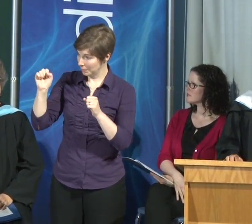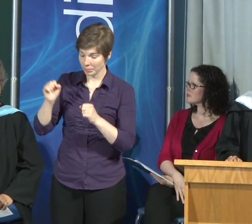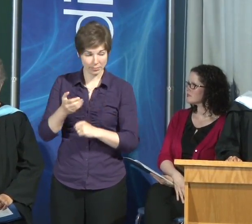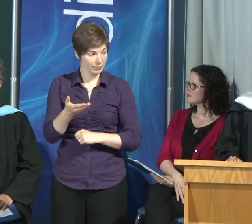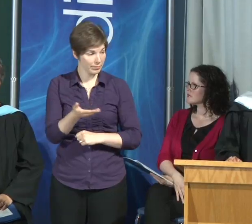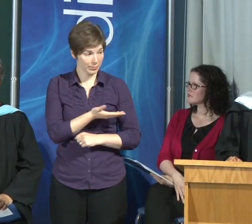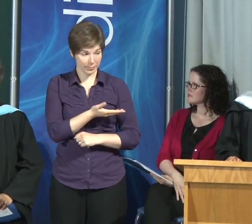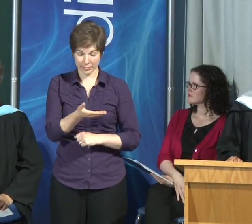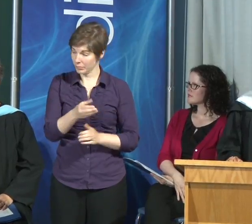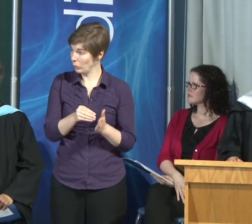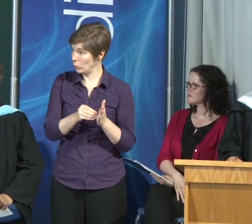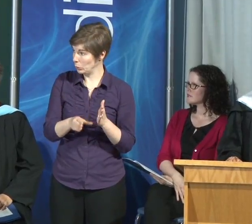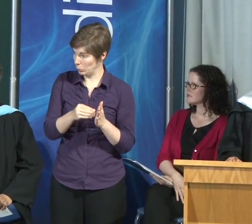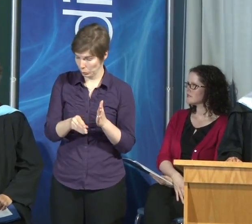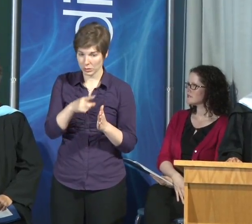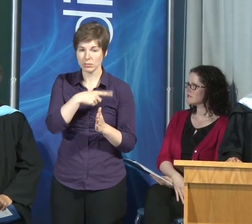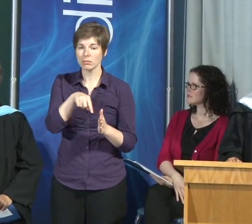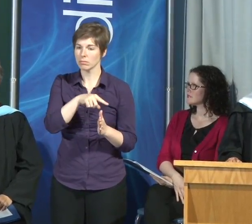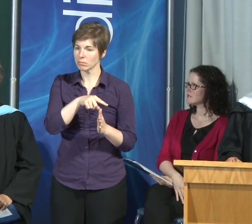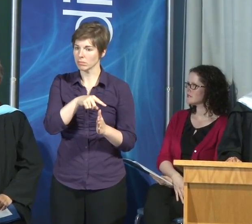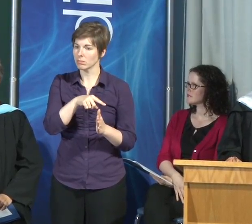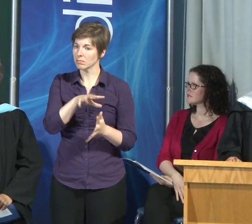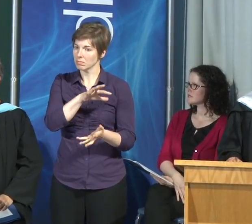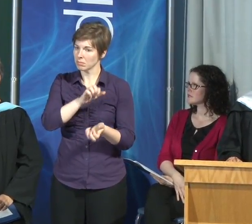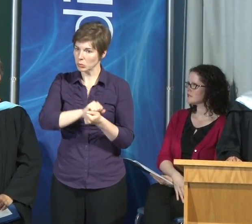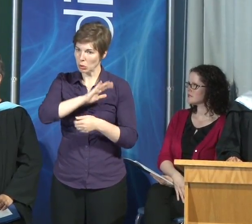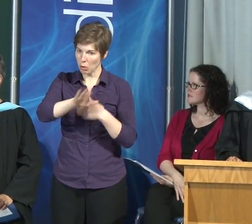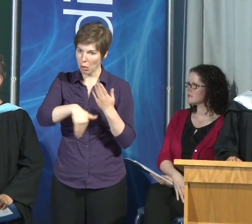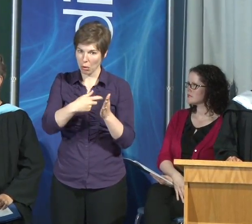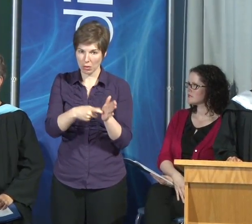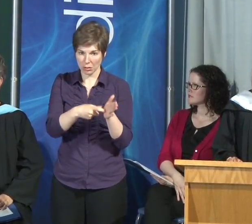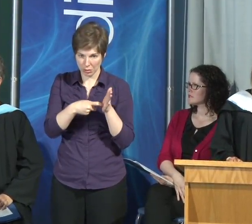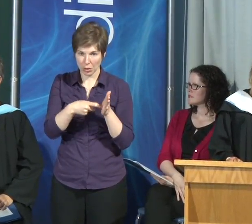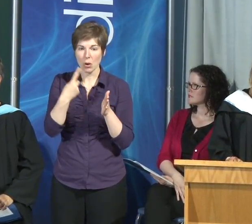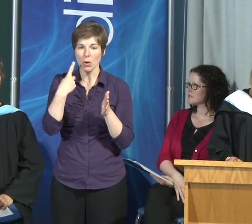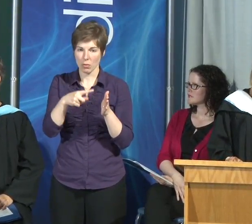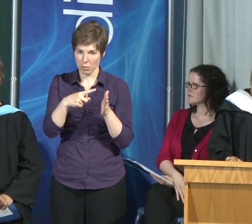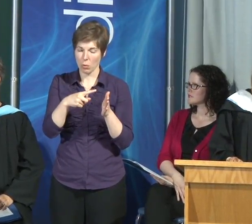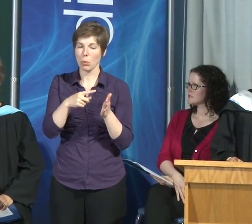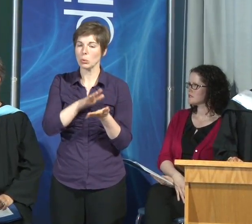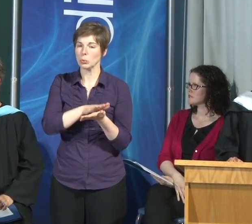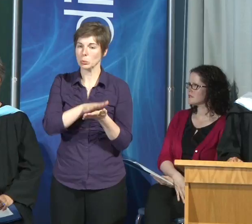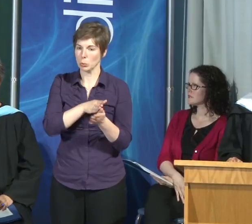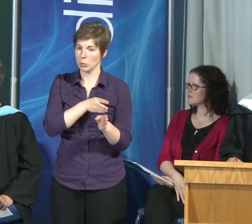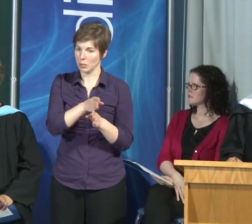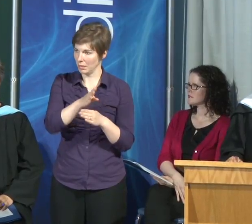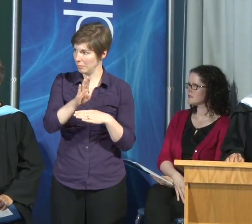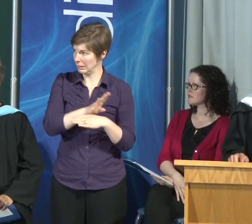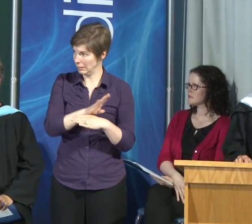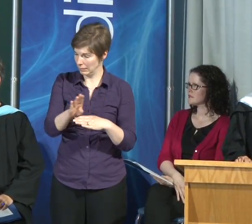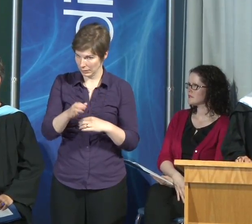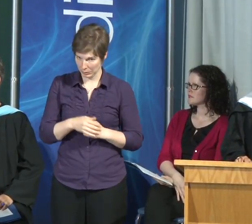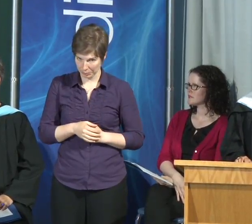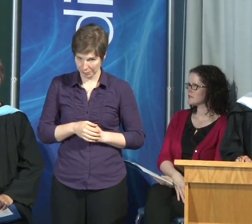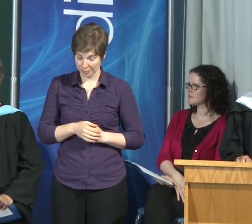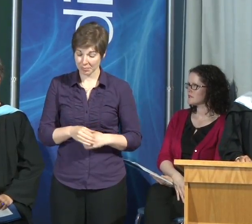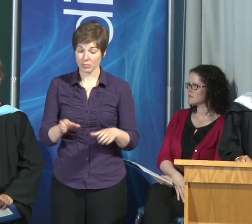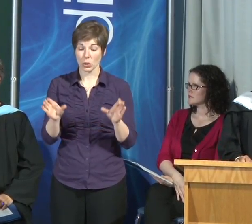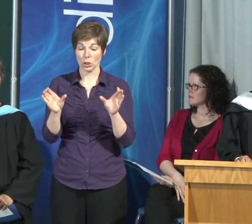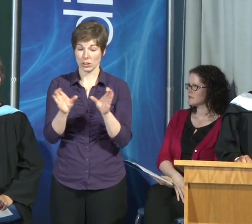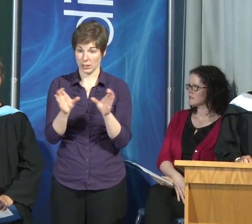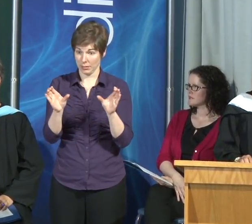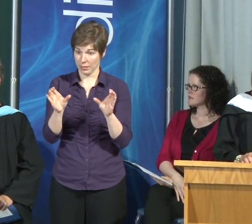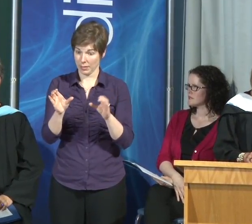the following candidates who have completed all of the requirements for credentials in the School of Business. For the Certificate